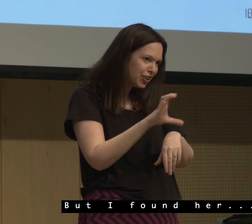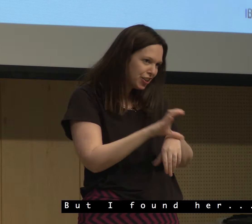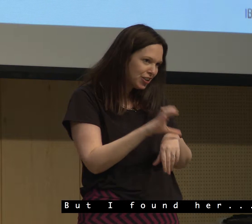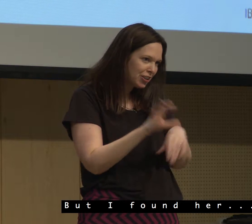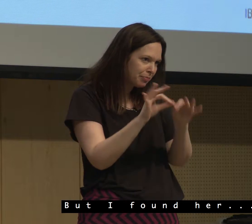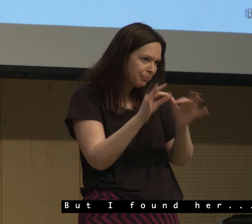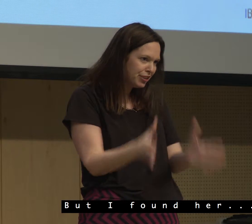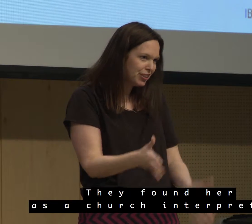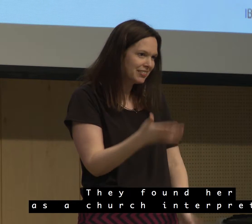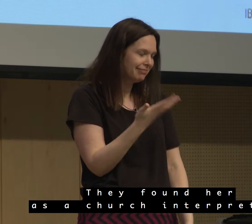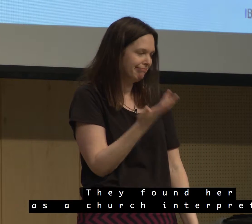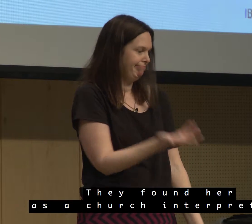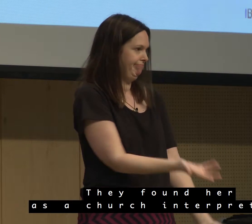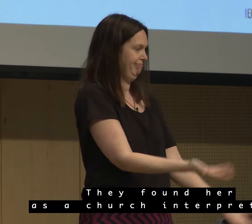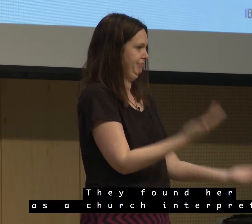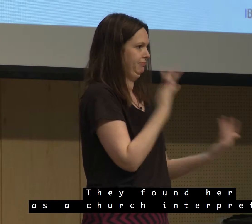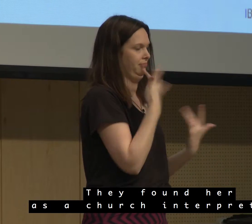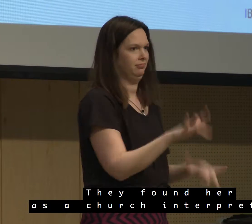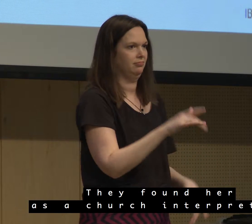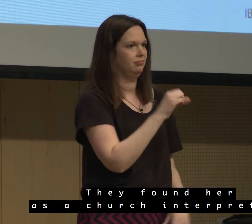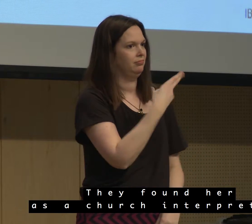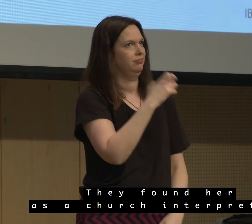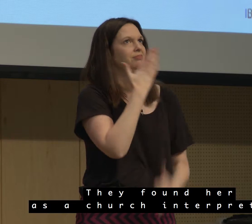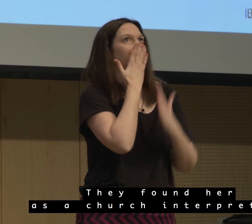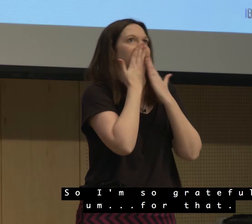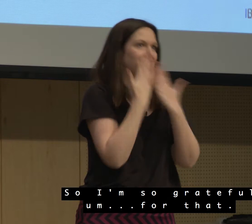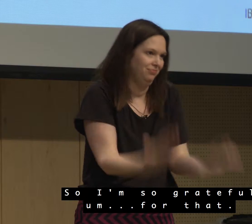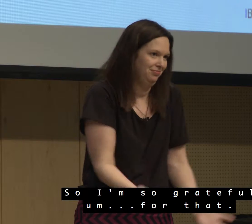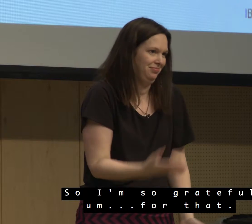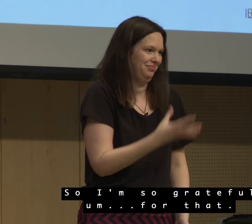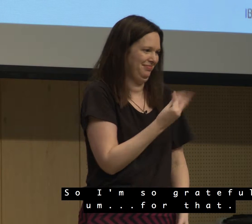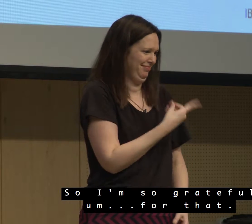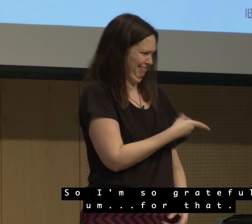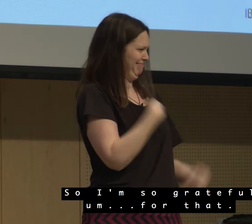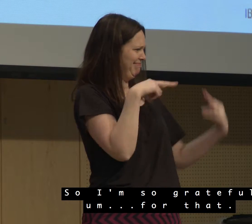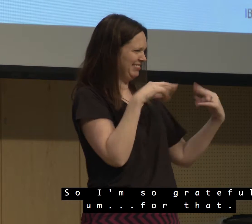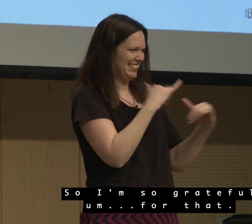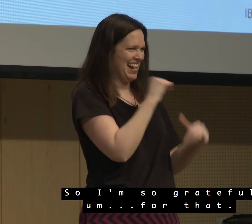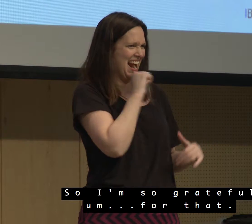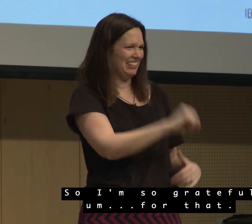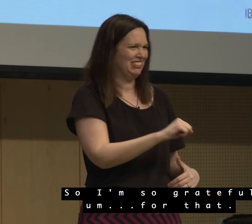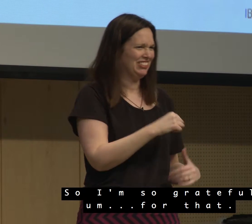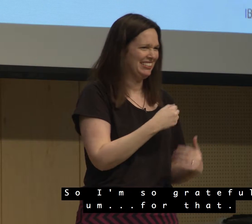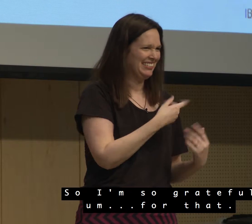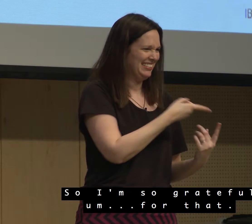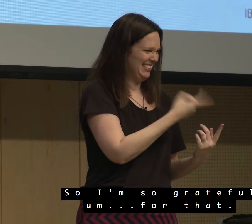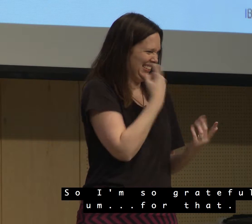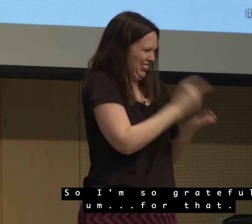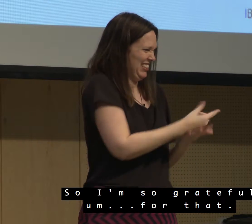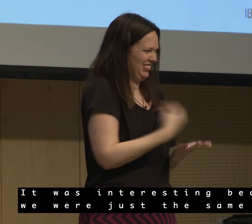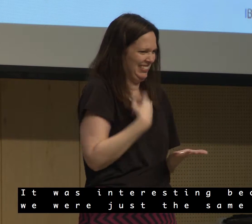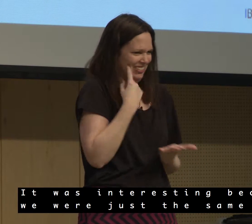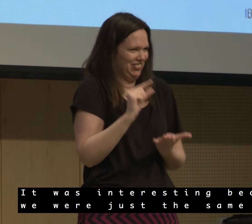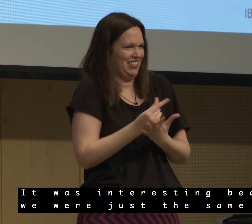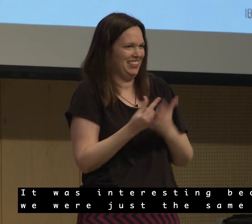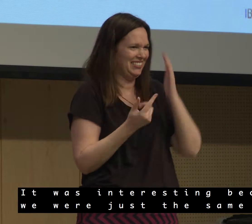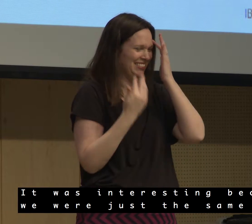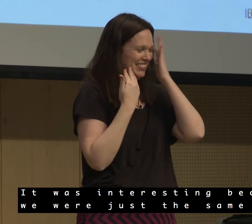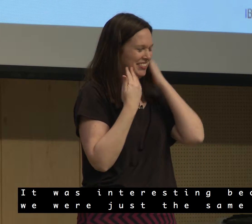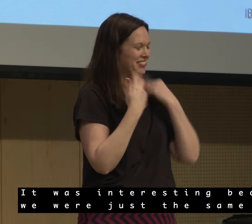they found her as a church interpreter, so I'm so grateful for that. It was interesting because